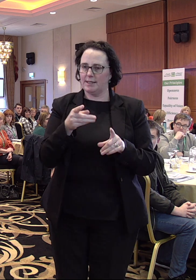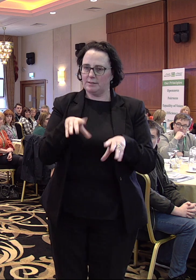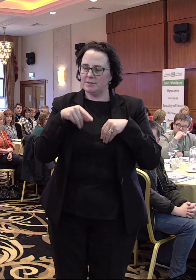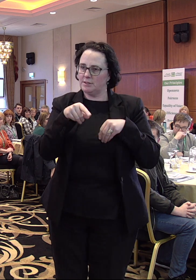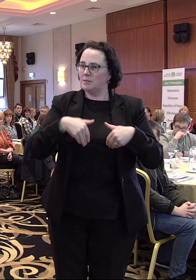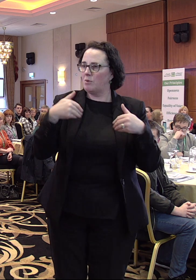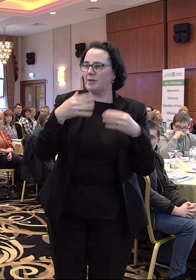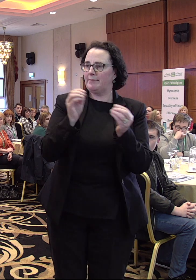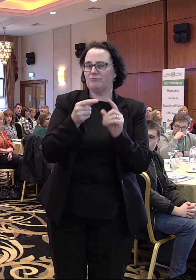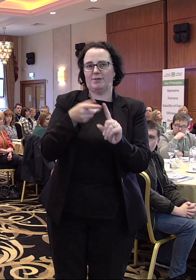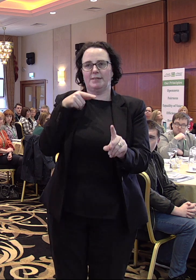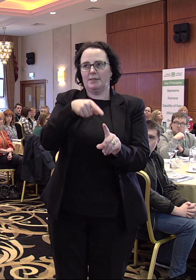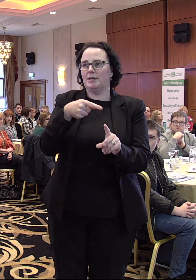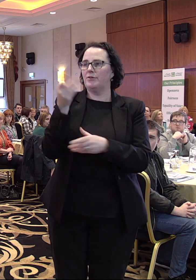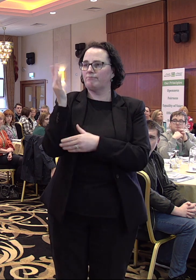and the research.